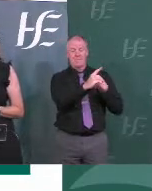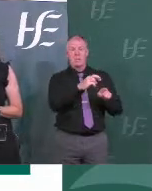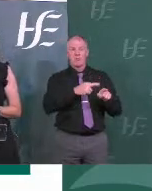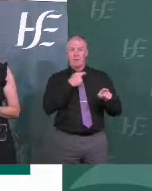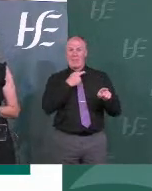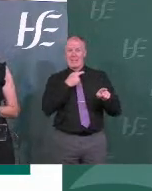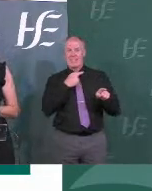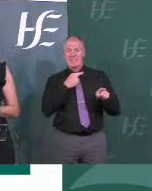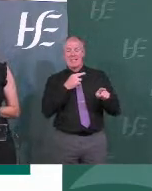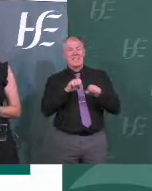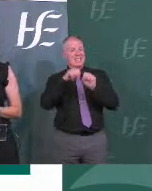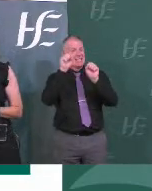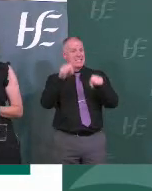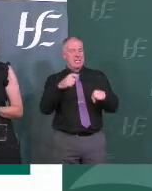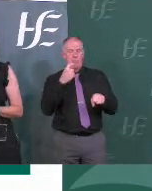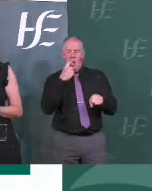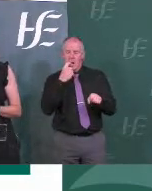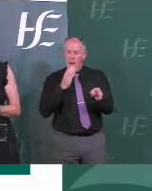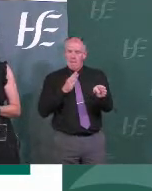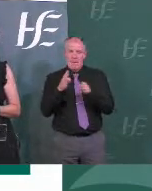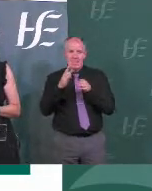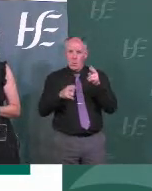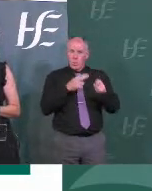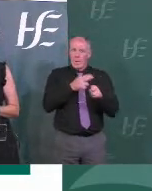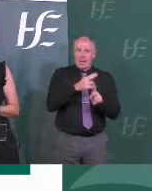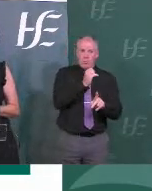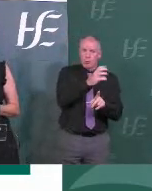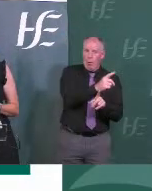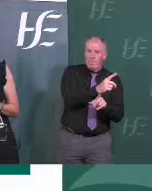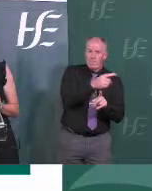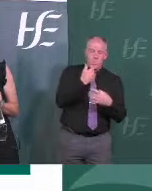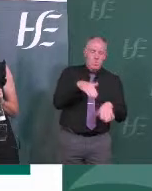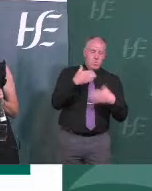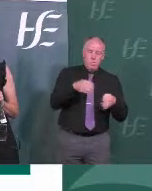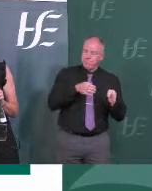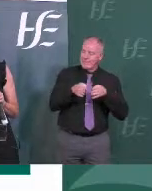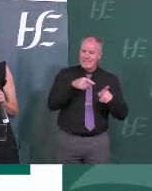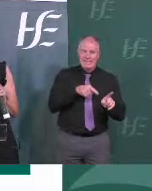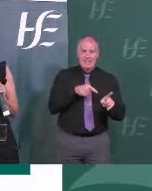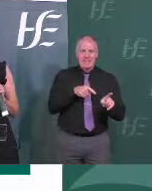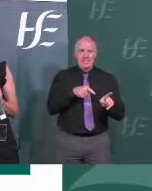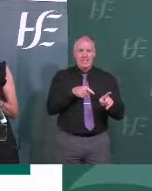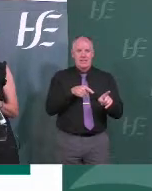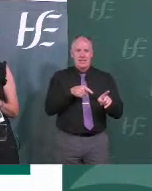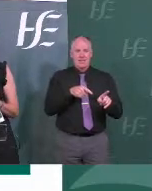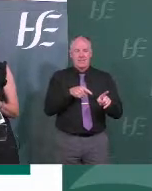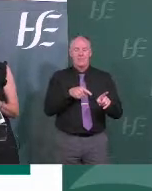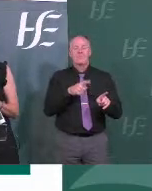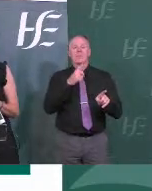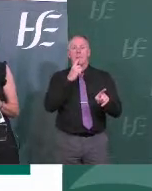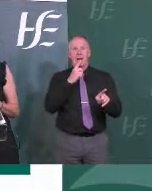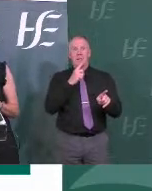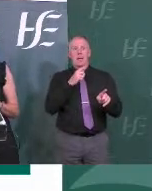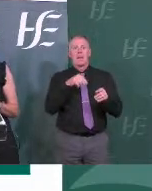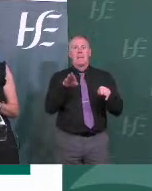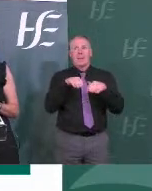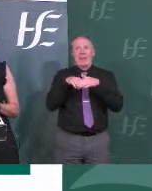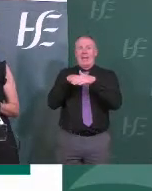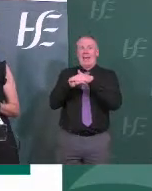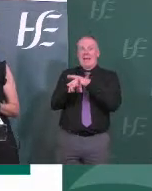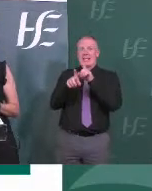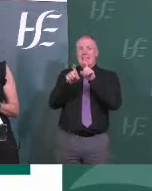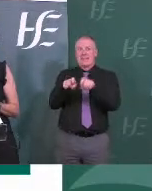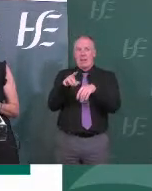reality is the system is incredibly busy across the board. I think I've said that often enough now. But in terms of actually bringing people into our